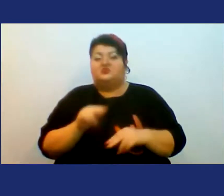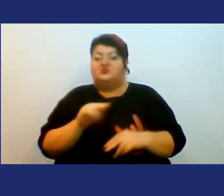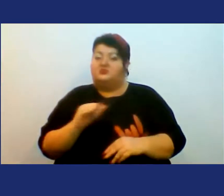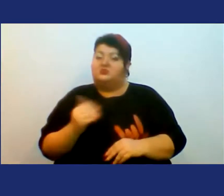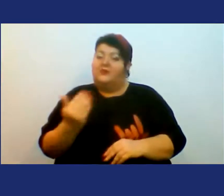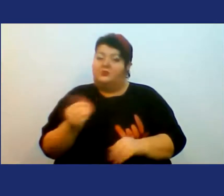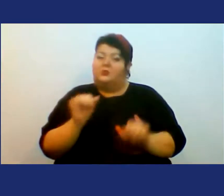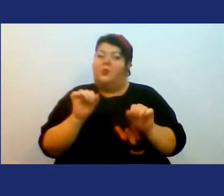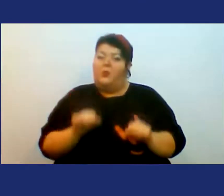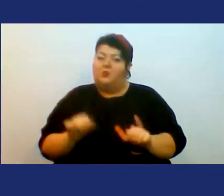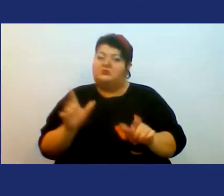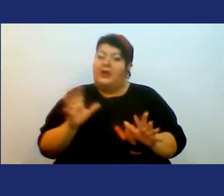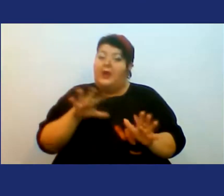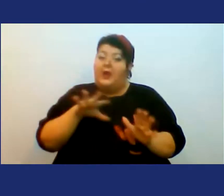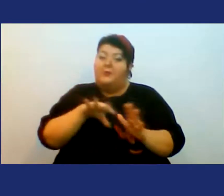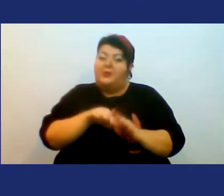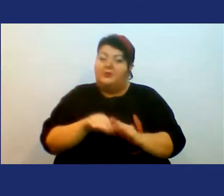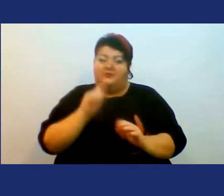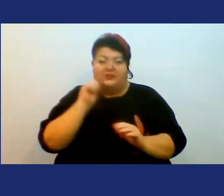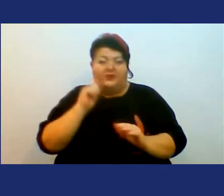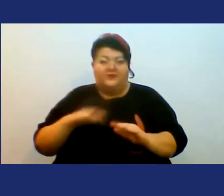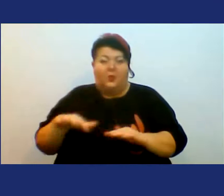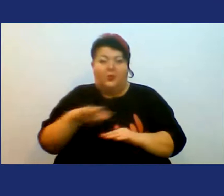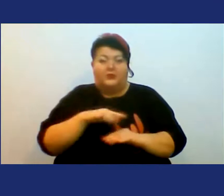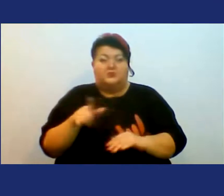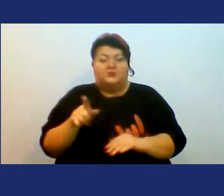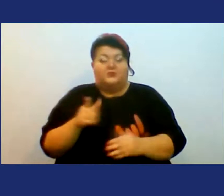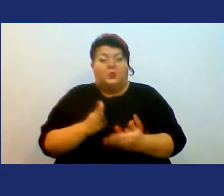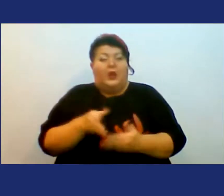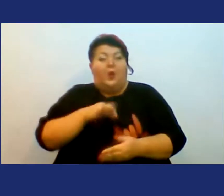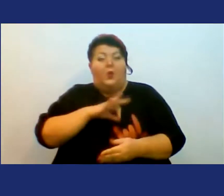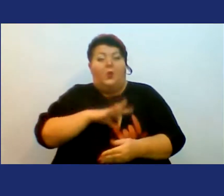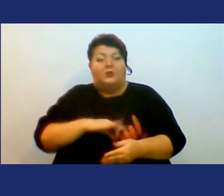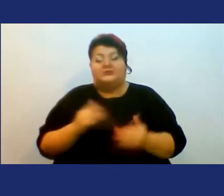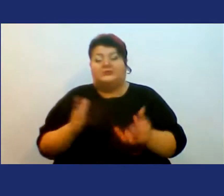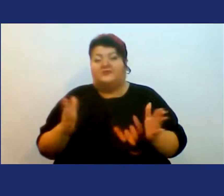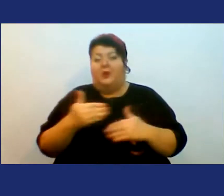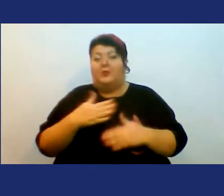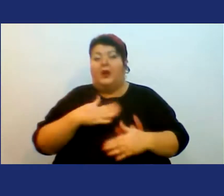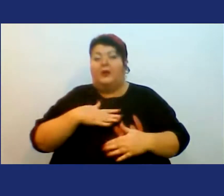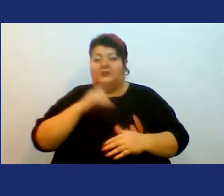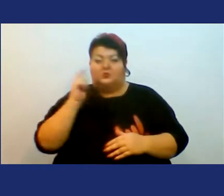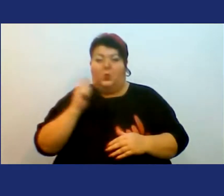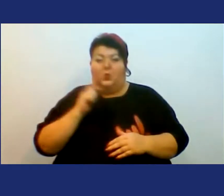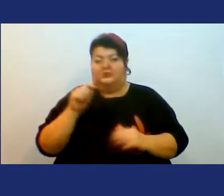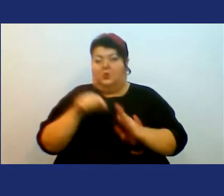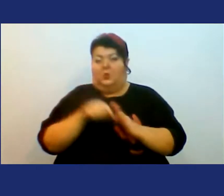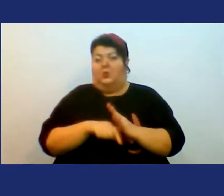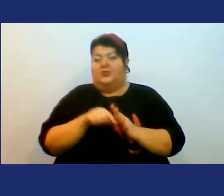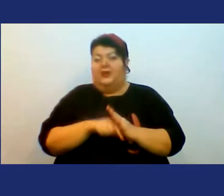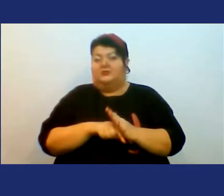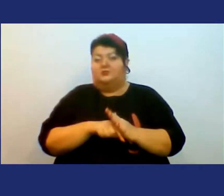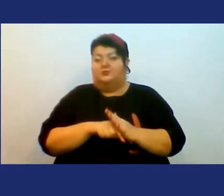to pilot machine voting for people with disabilities at the selected polling